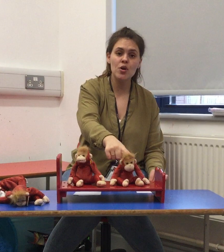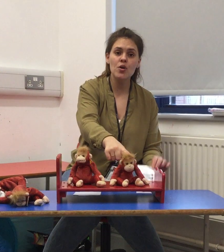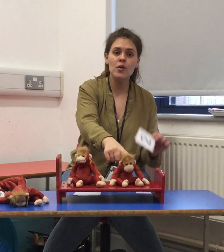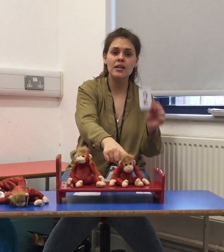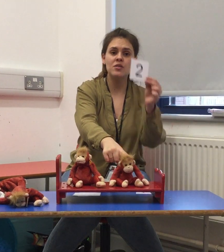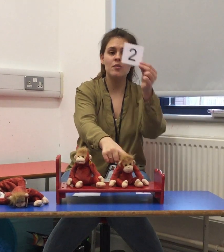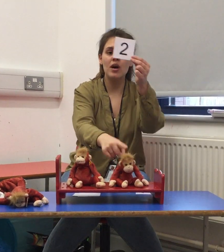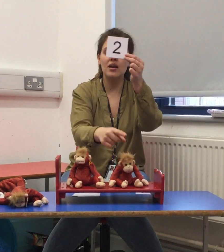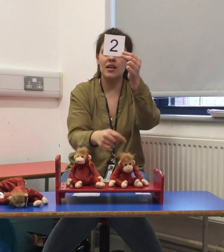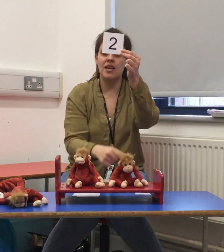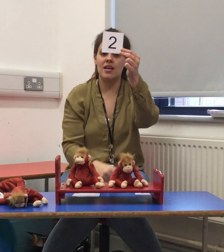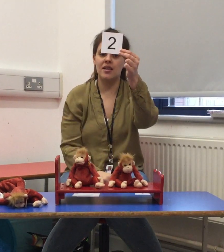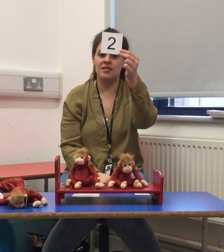1, 2 little monkeys.